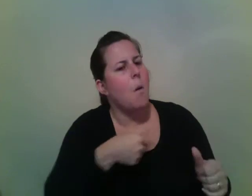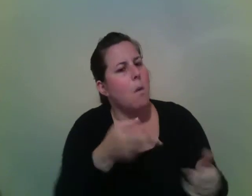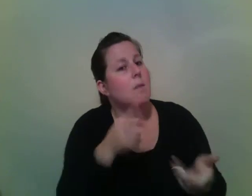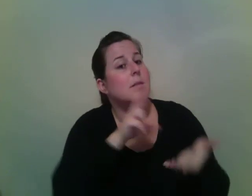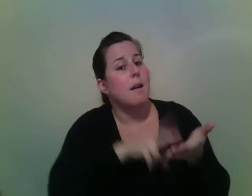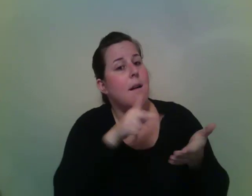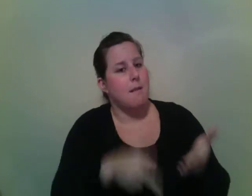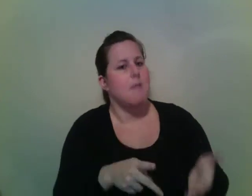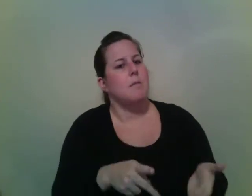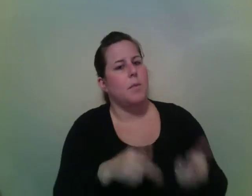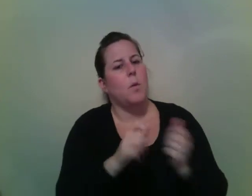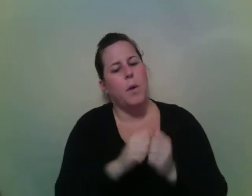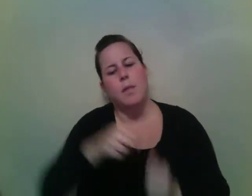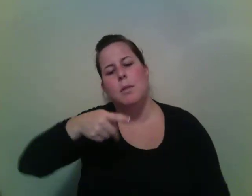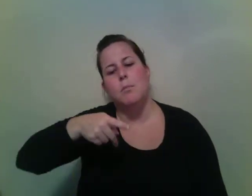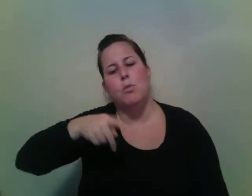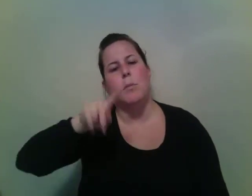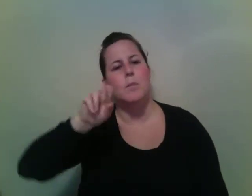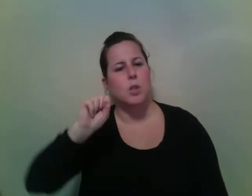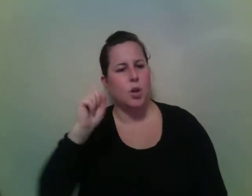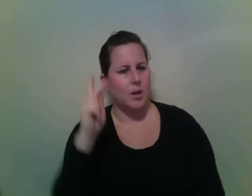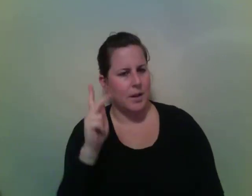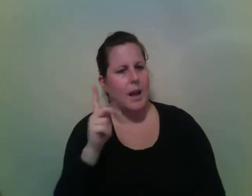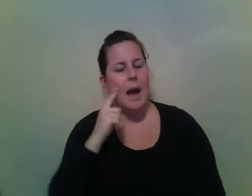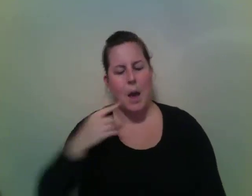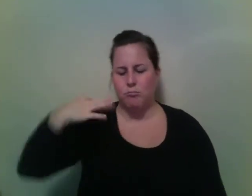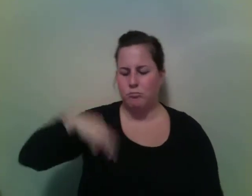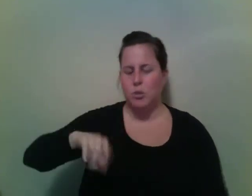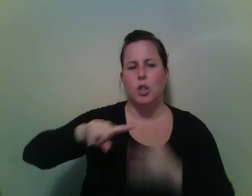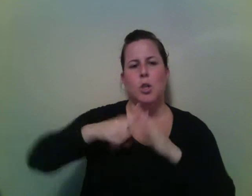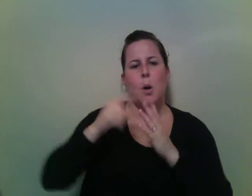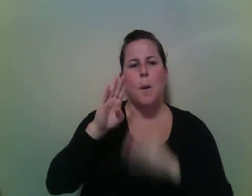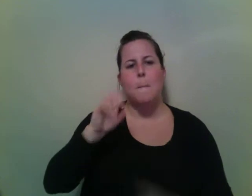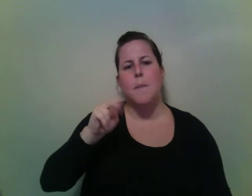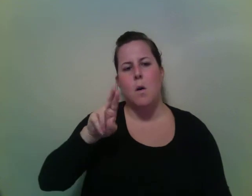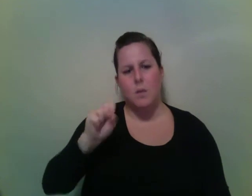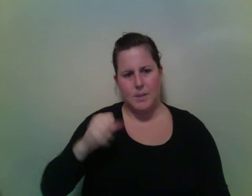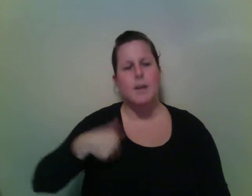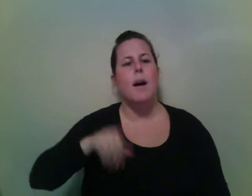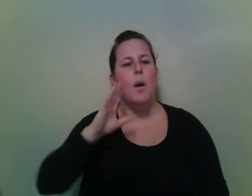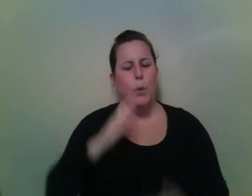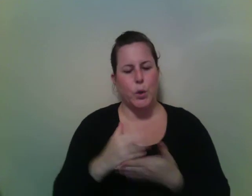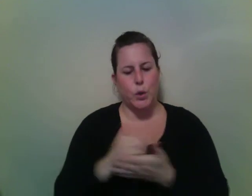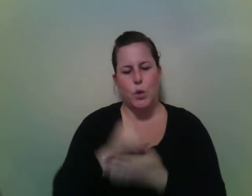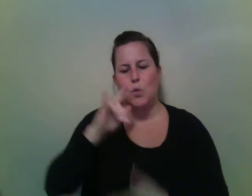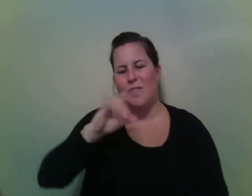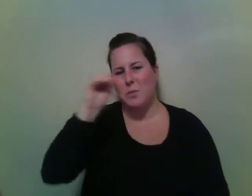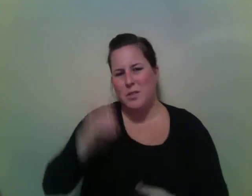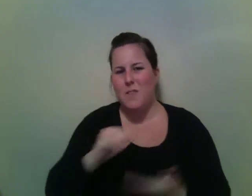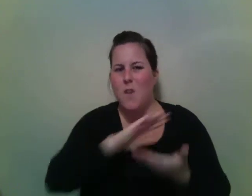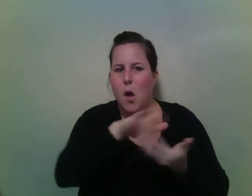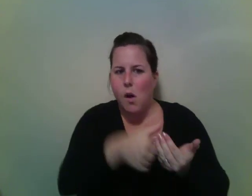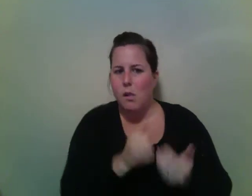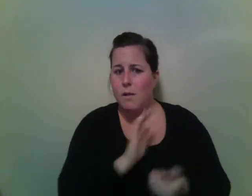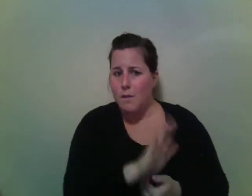premium starter kit. And I'm going to get that sign-up bonus. And then I'm going to get 25% off of all of their orders for the first